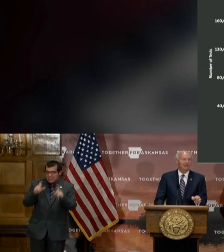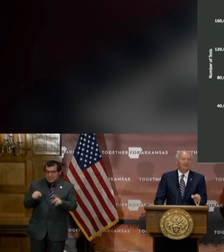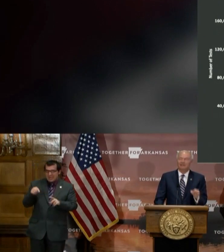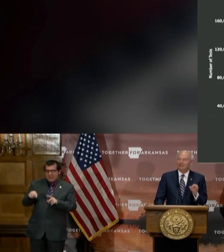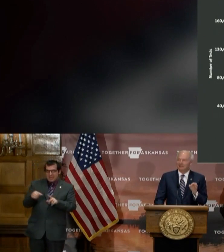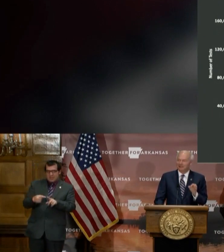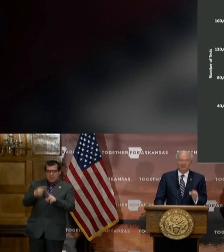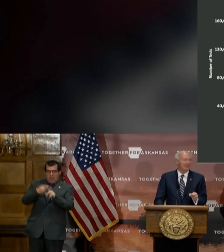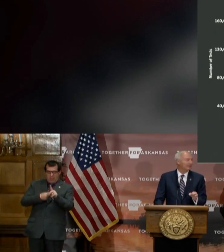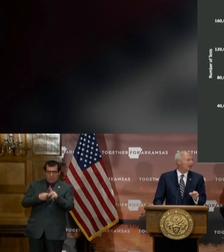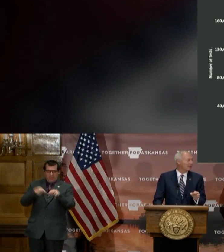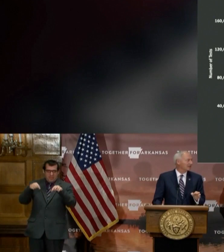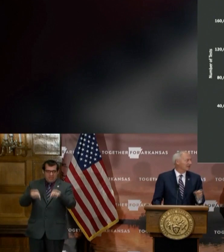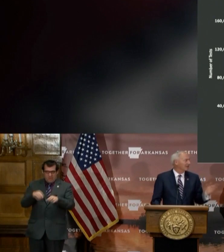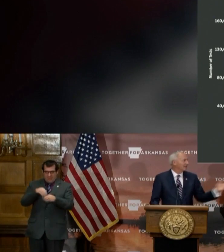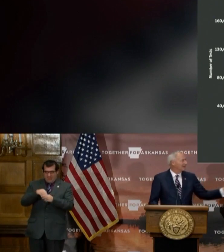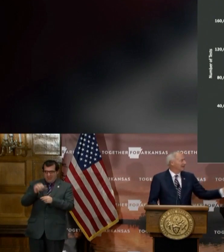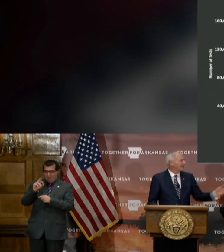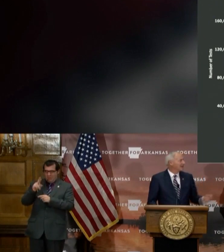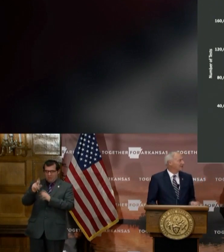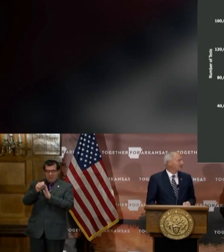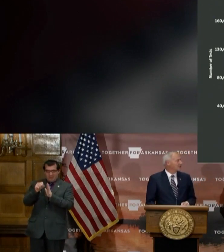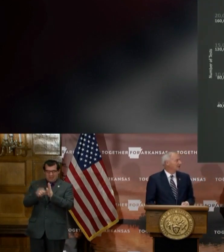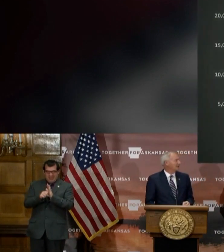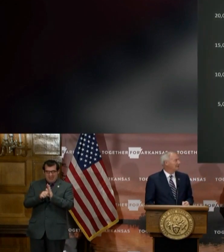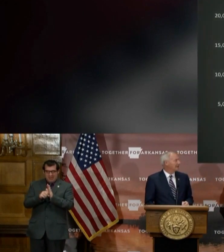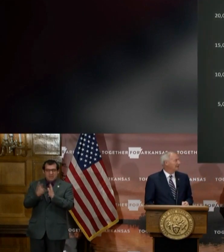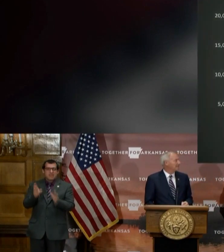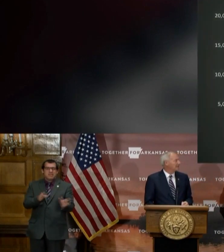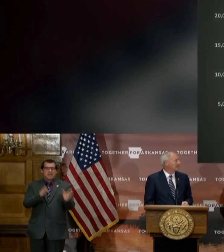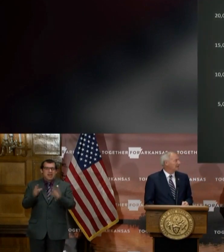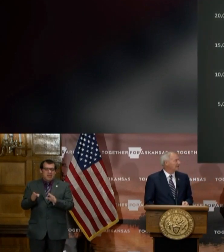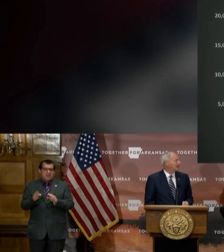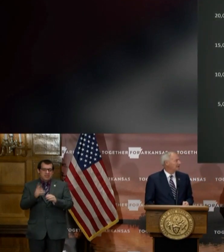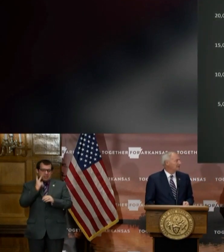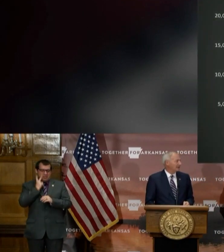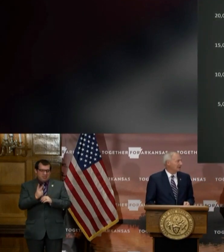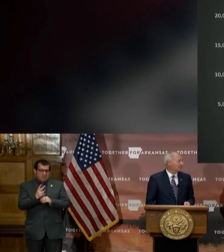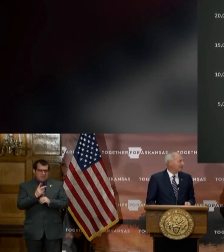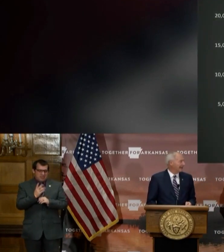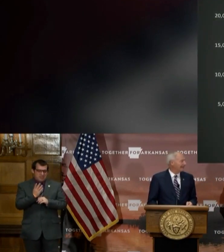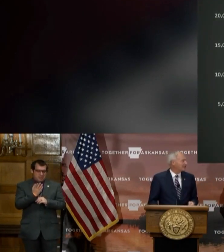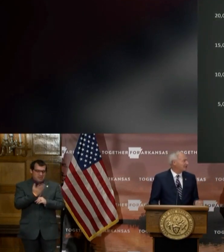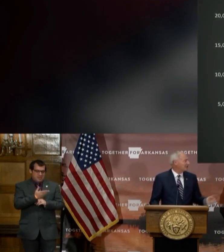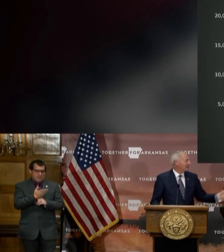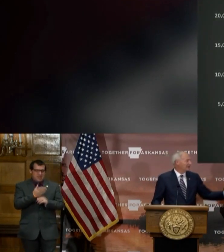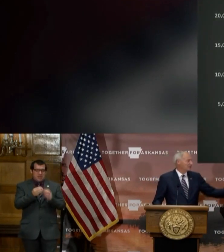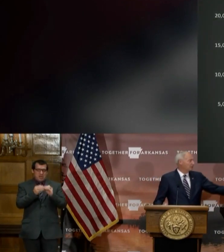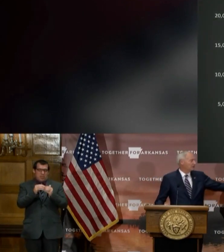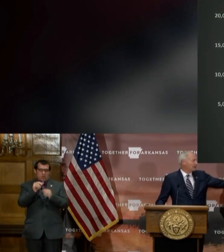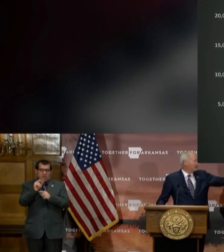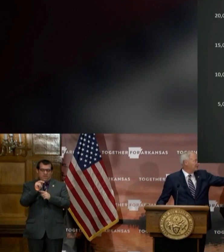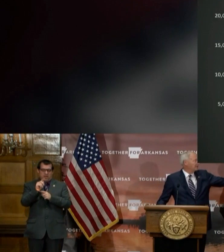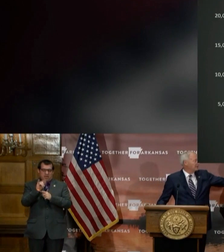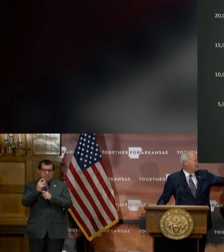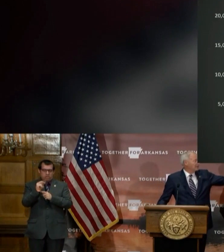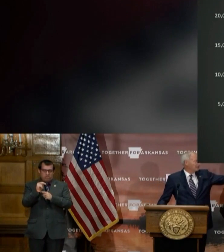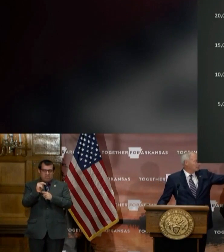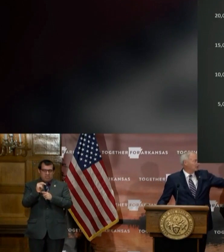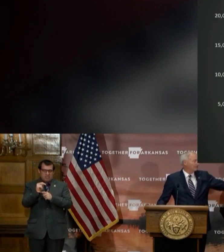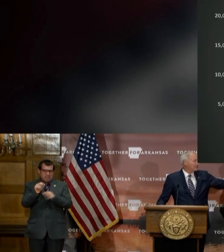this month in the state of Arkansas. Next, you'll see the number of antigen tests, which